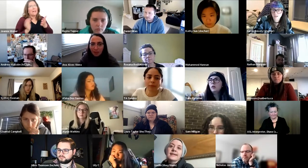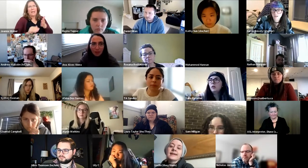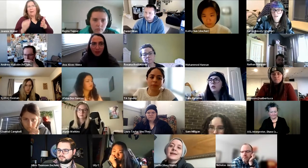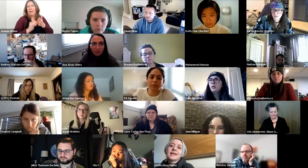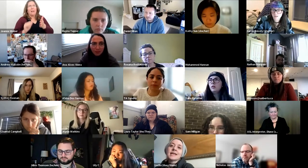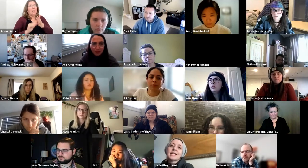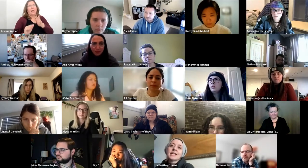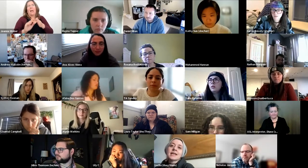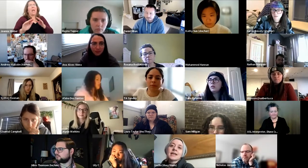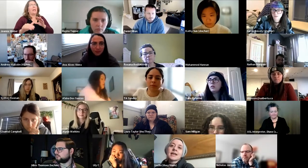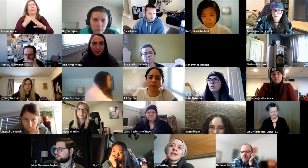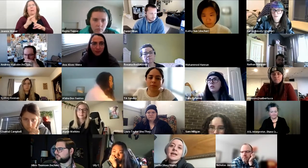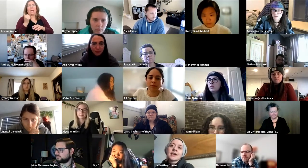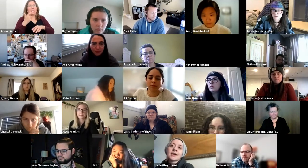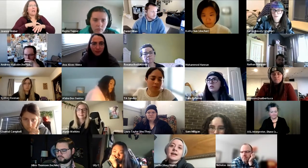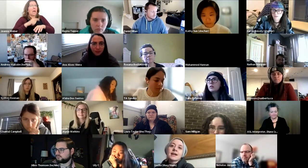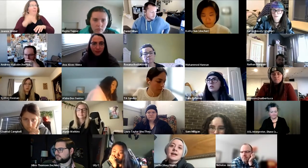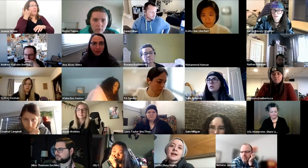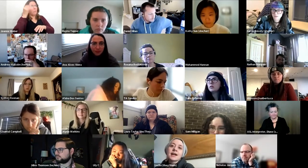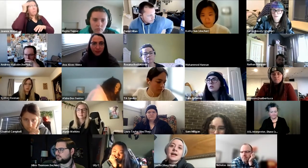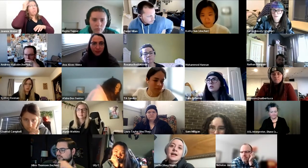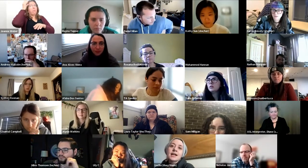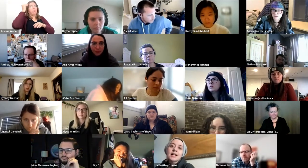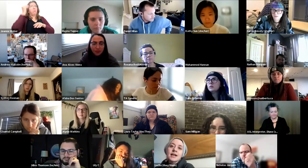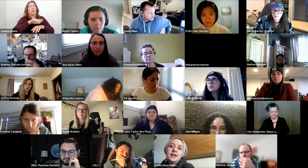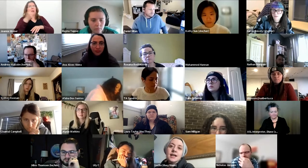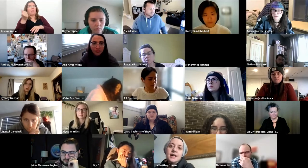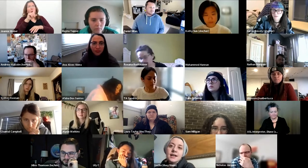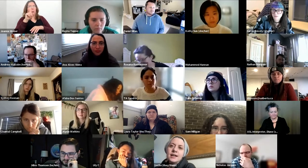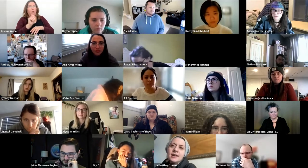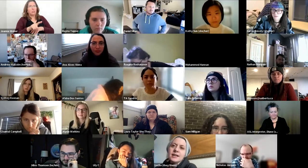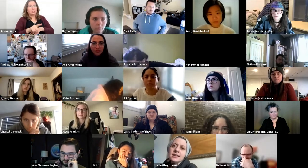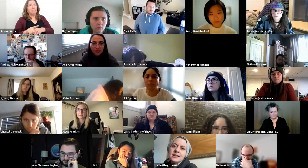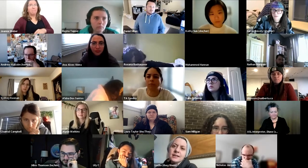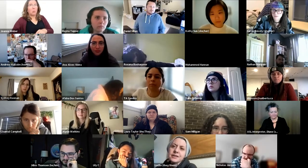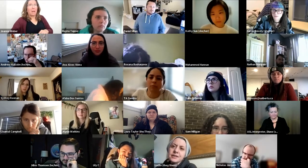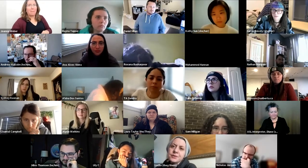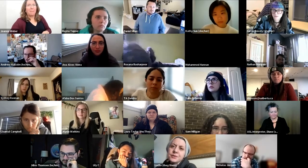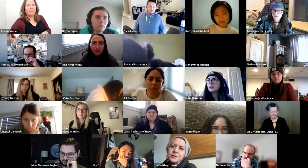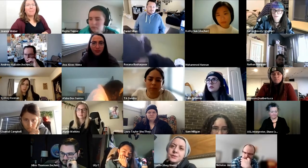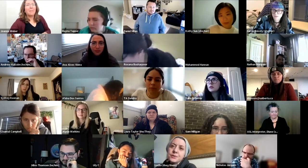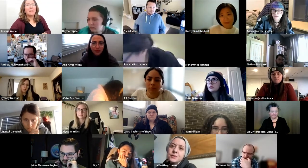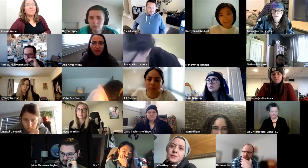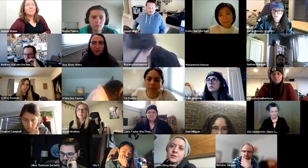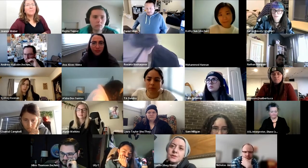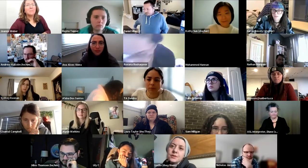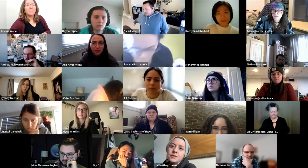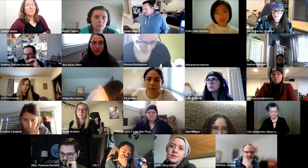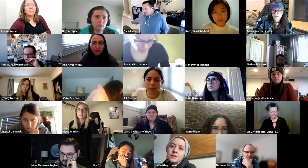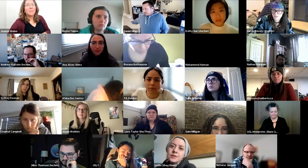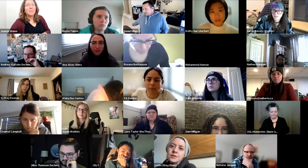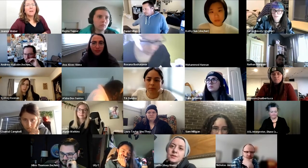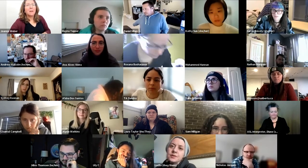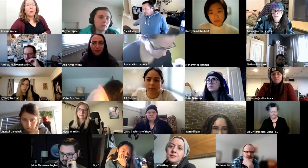The first one was just about the course and some of the mechanics of how we'll go forward from now on. But this one is more